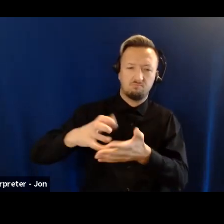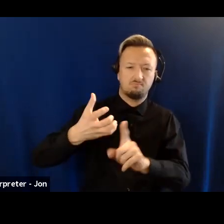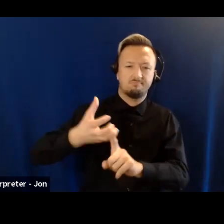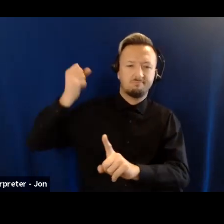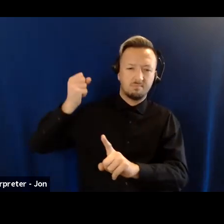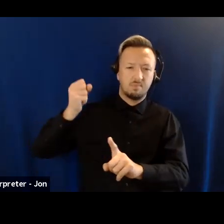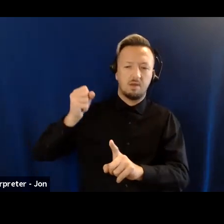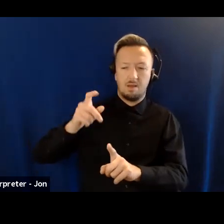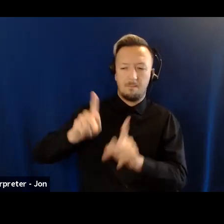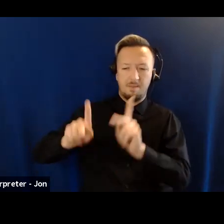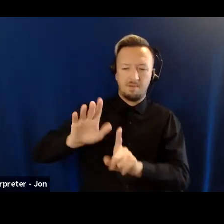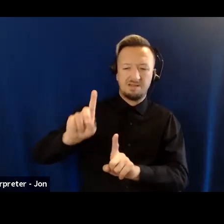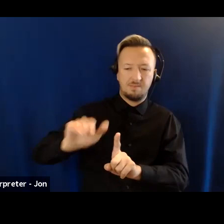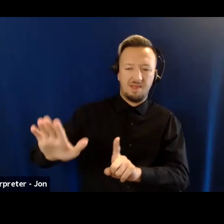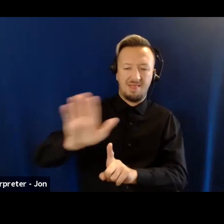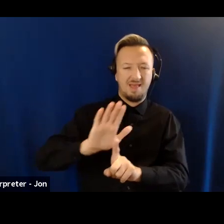with disabilities.